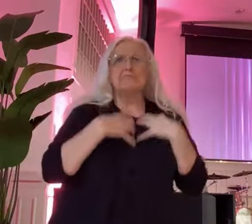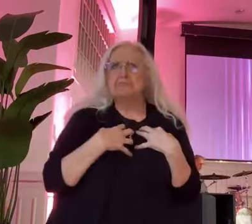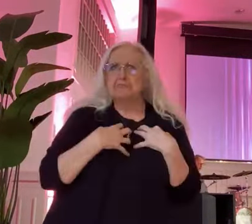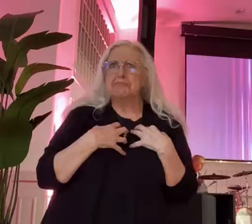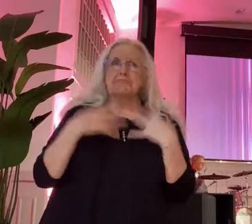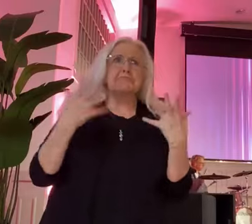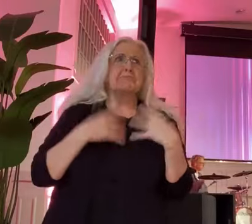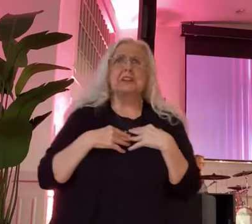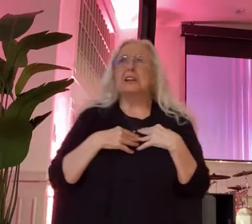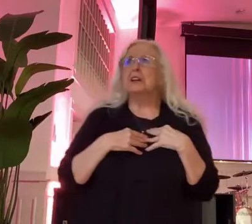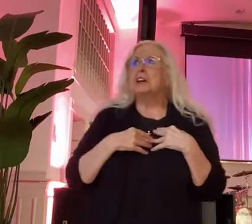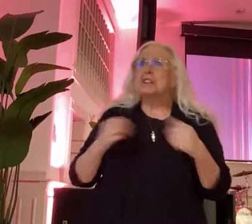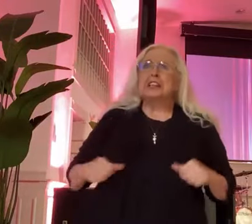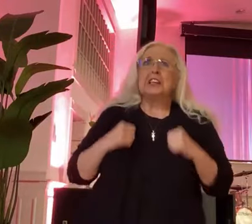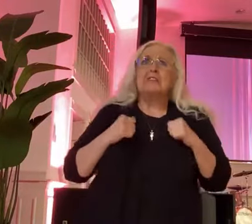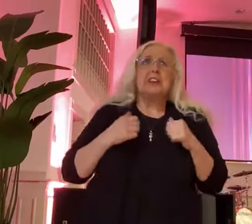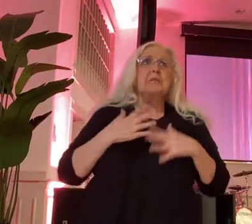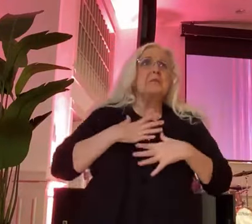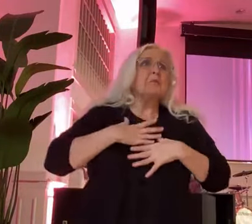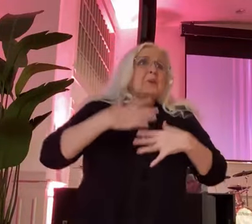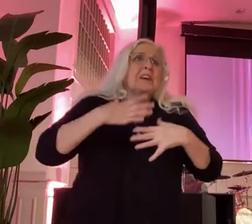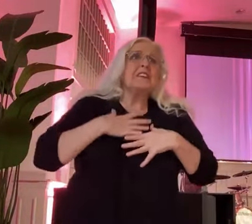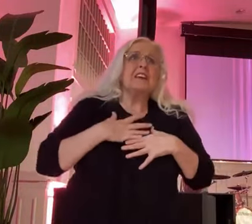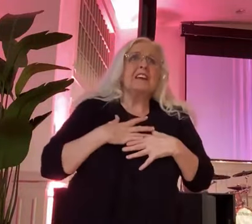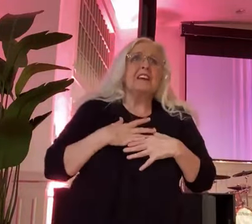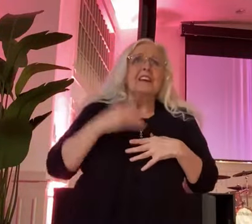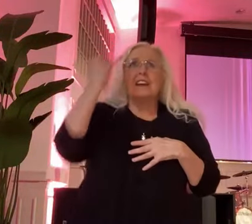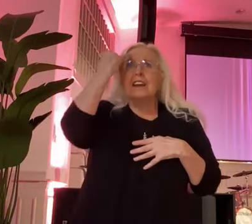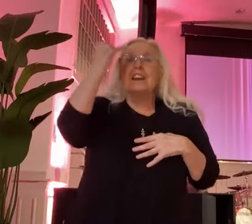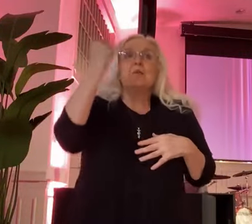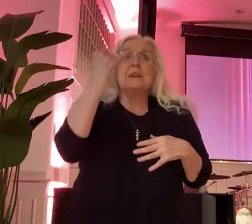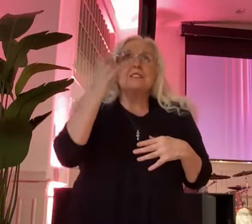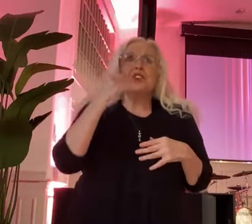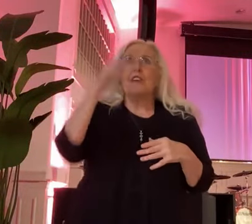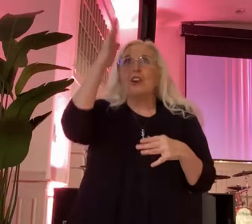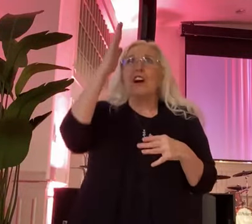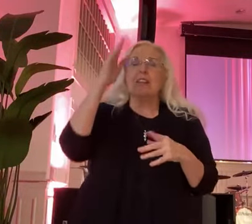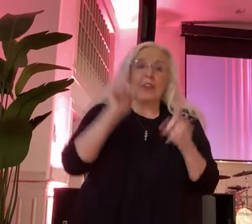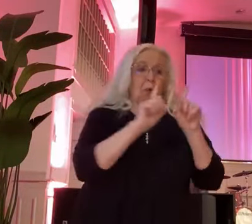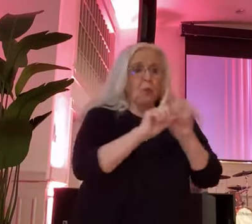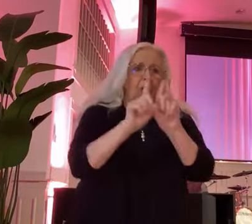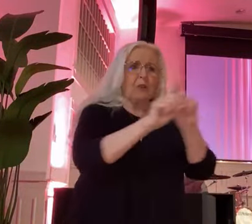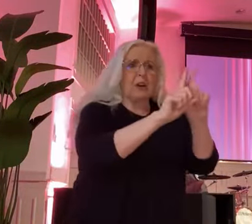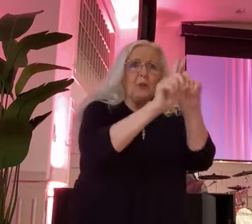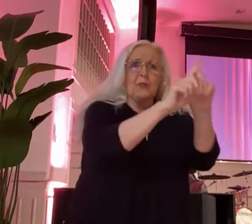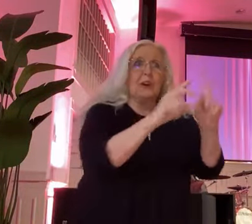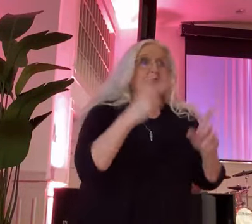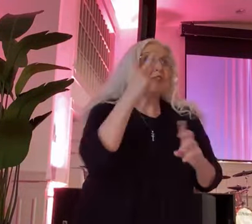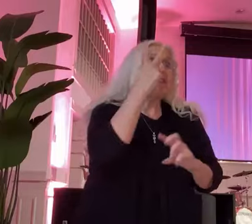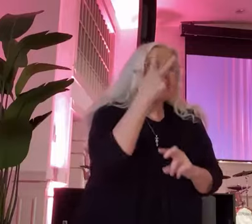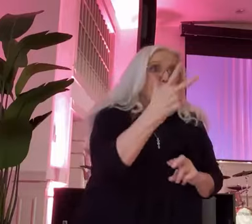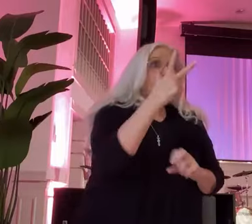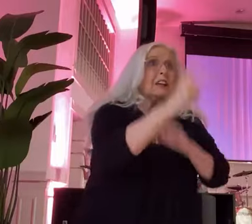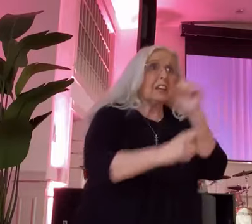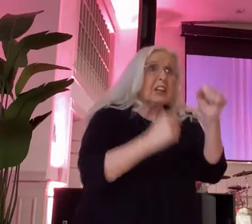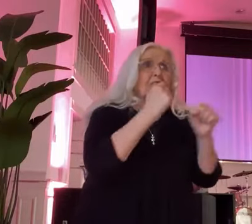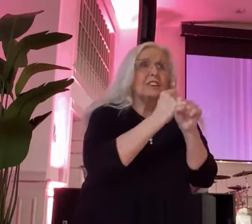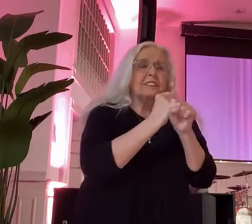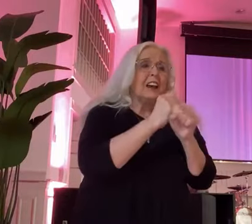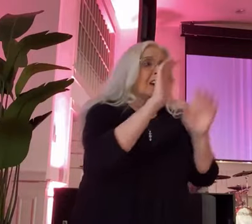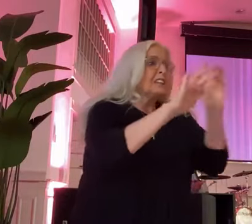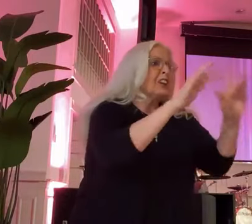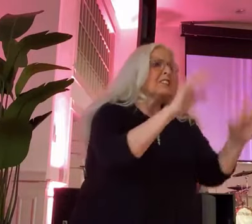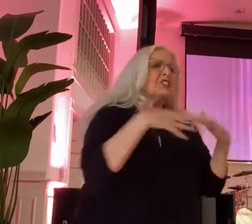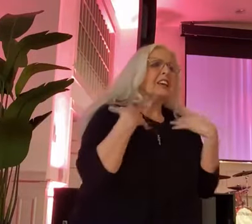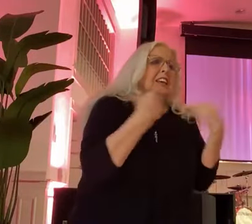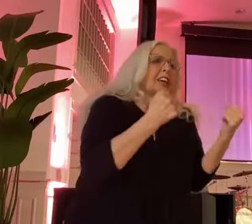that Jesus, the very living, breathing image of God that they've walked beside for the last 3 years, watching him touch and heal